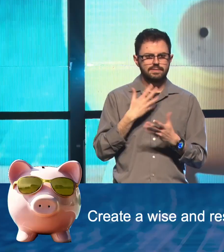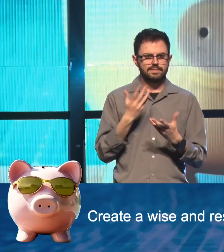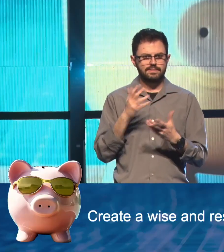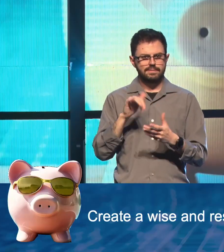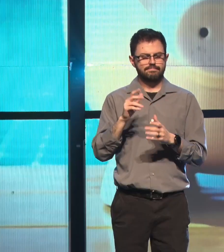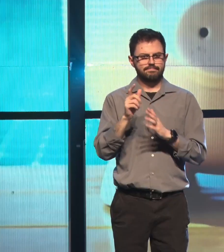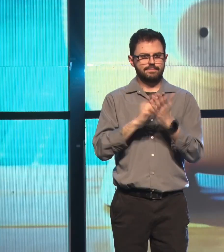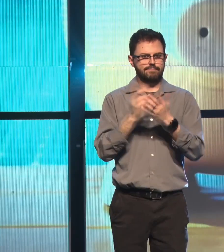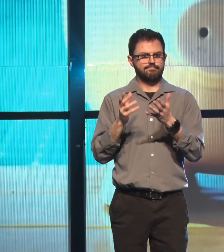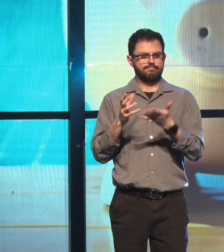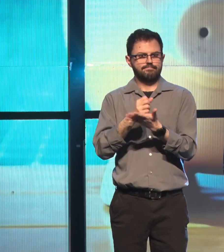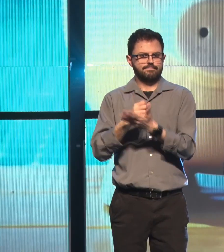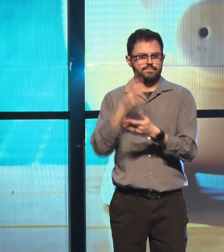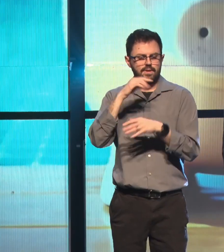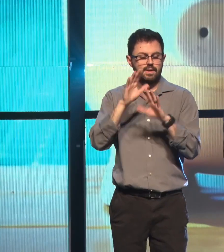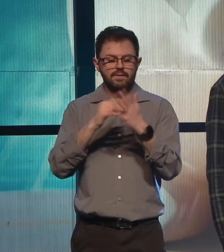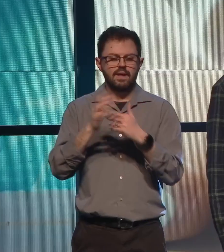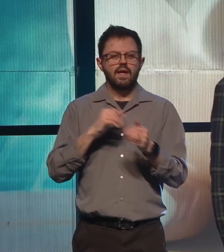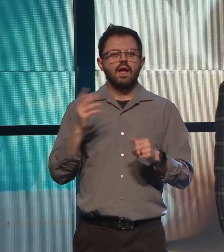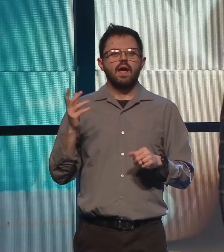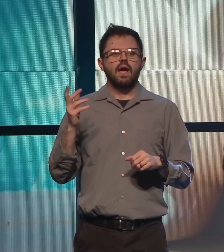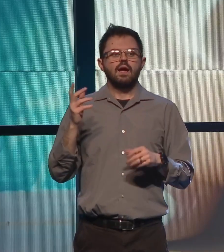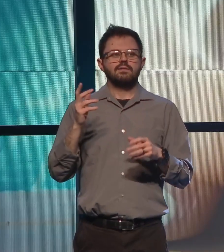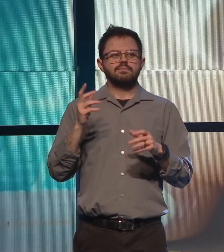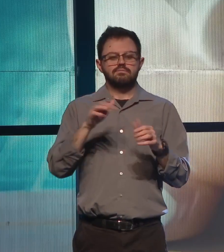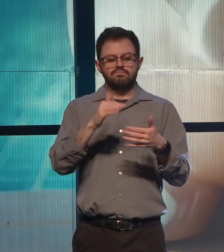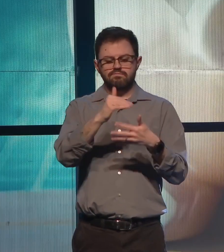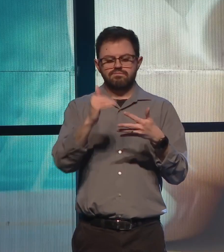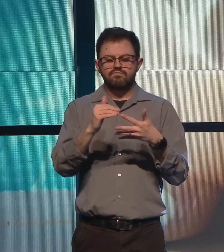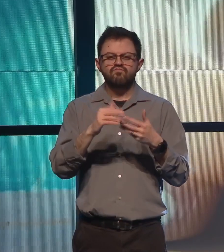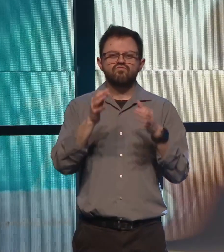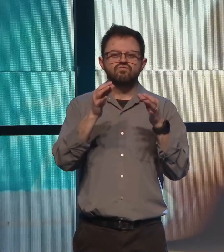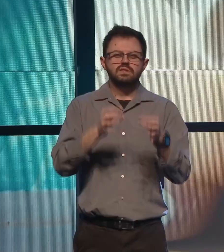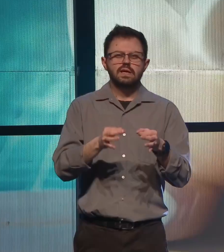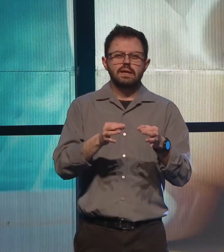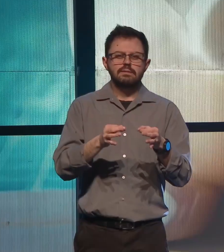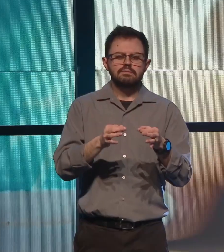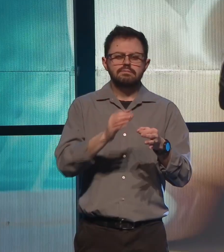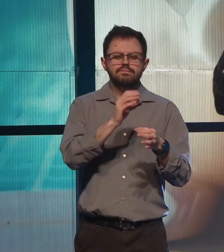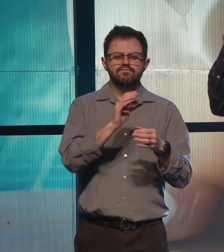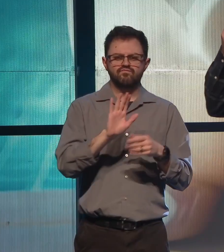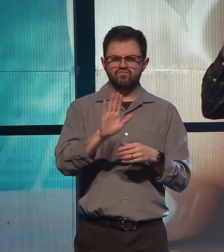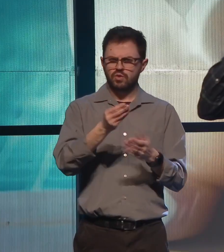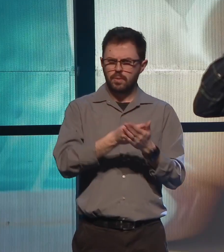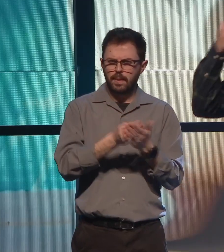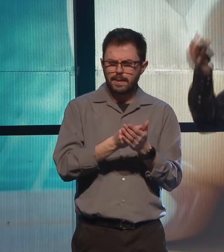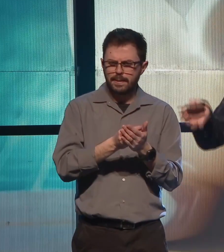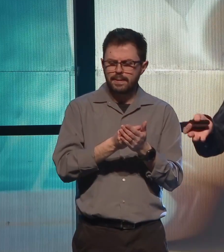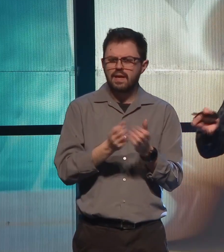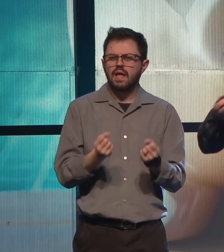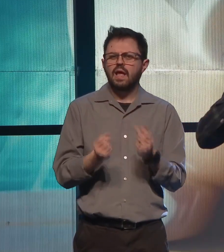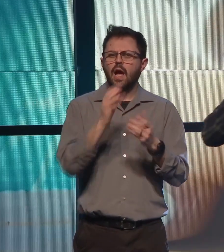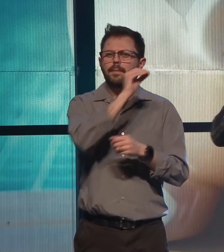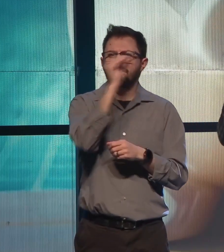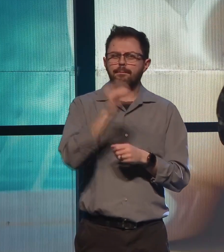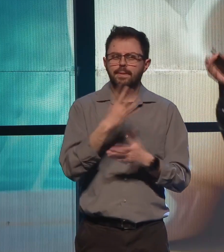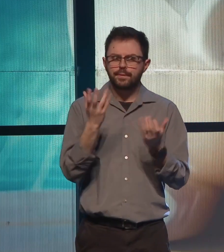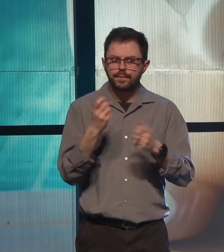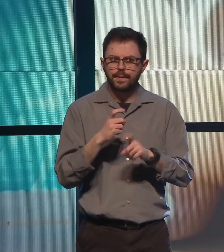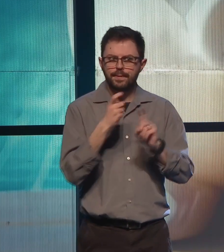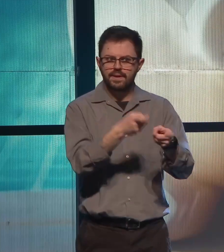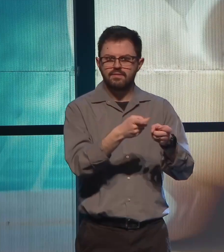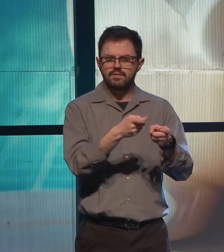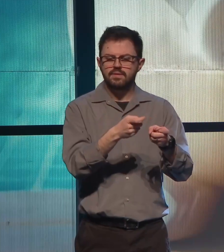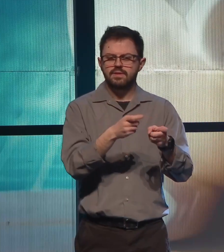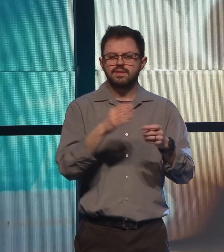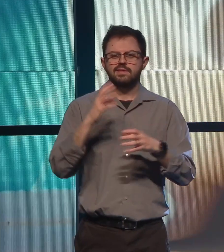is this: decide what percentage you want to give away. Decide what percentage you want to give away. In our tradition, in the Christian tradition, you always hear this word